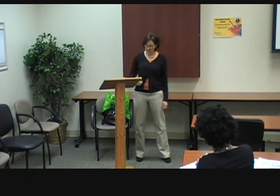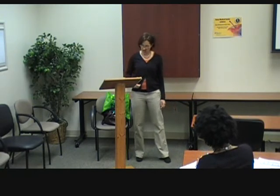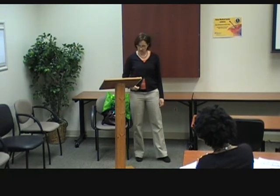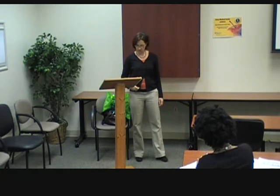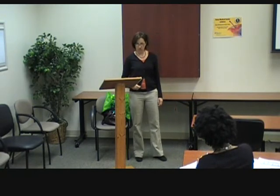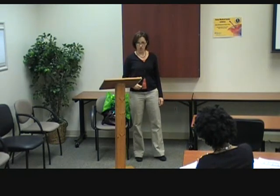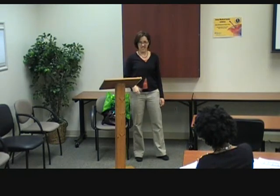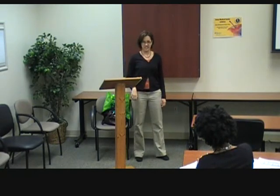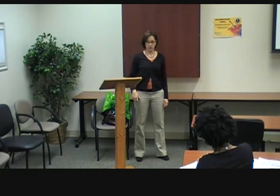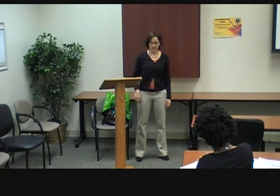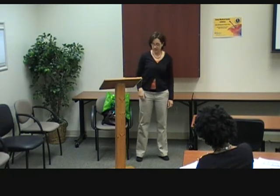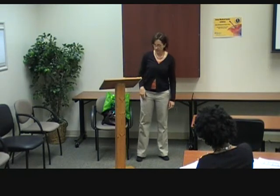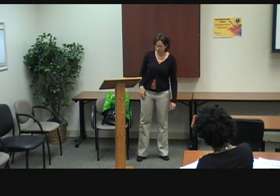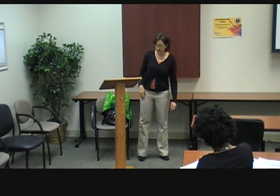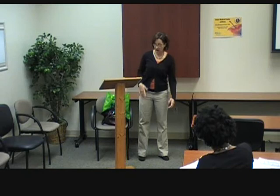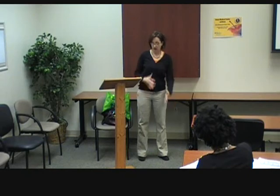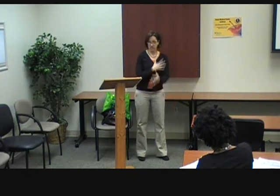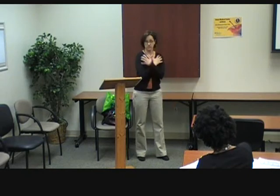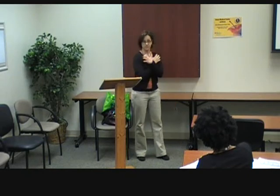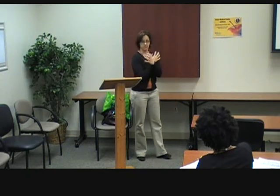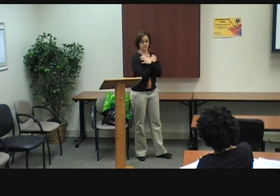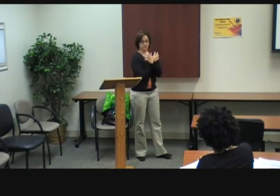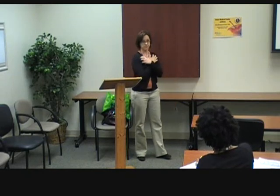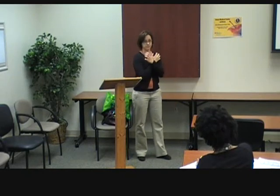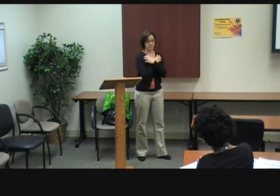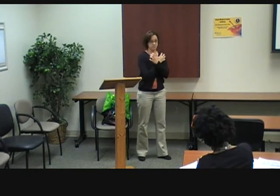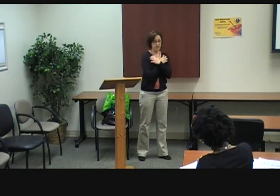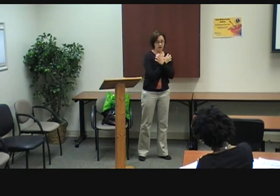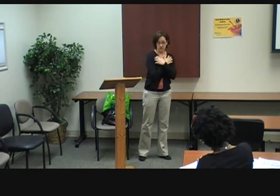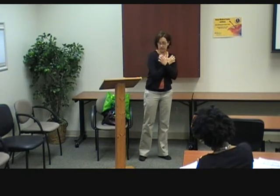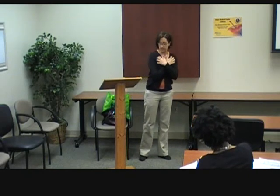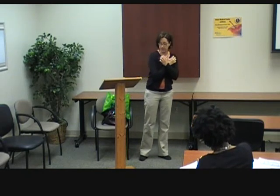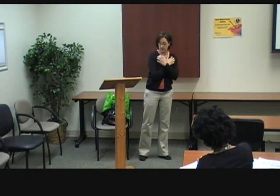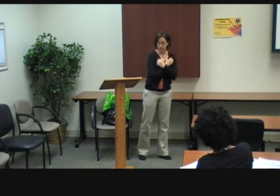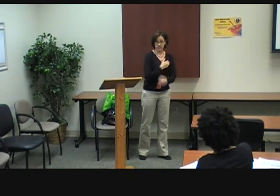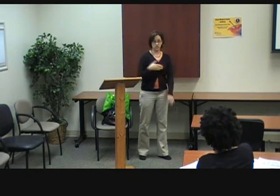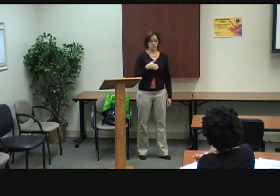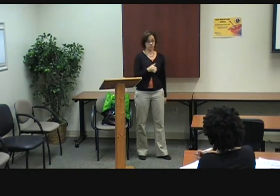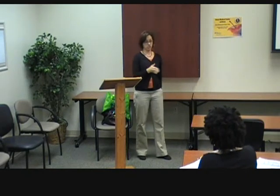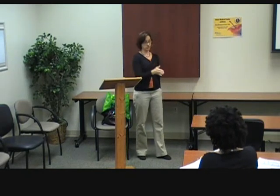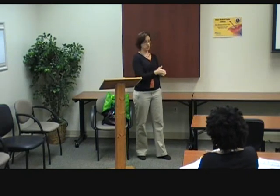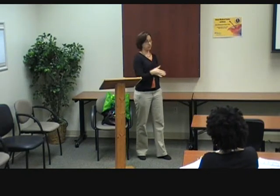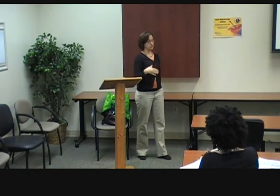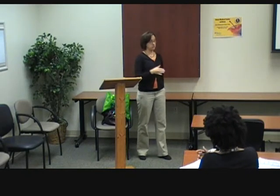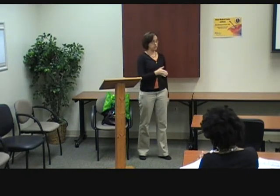Yeah, you know that, Tony. Bear. Bear. Fish.